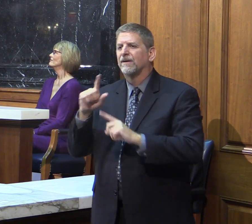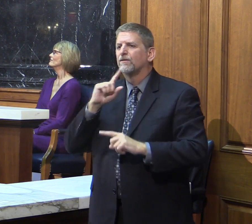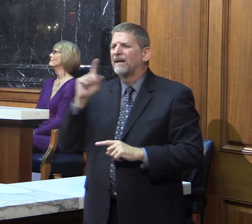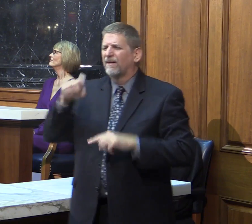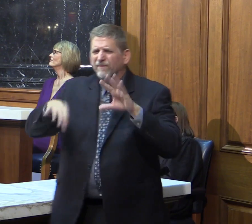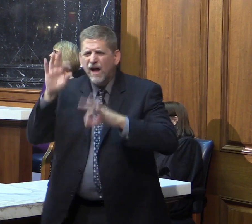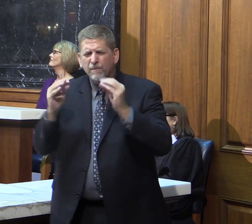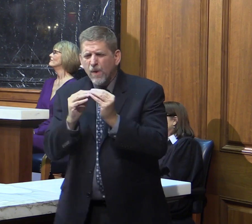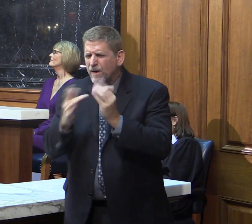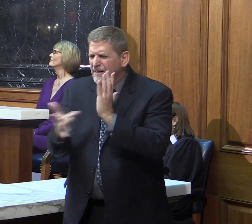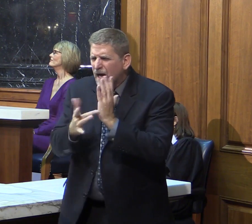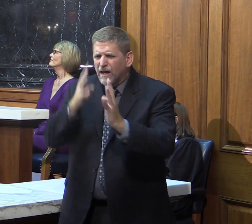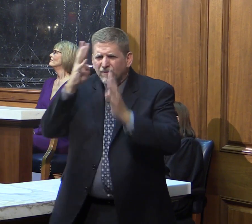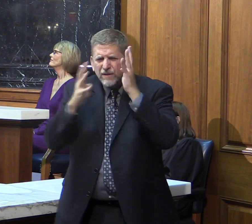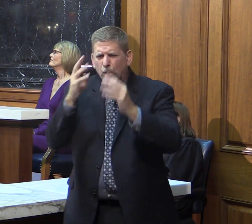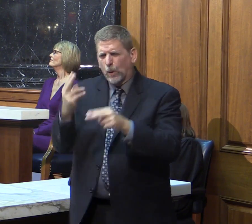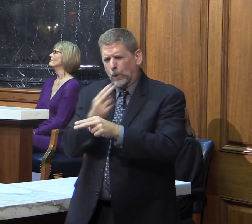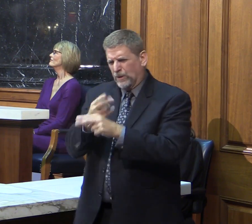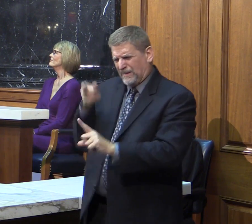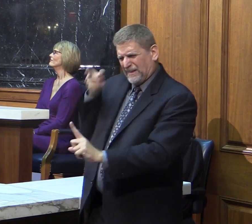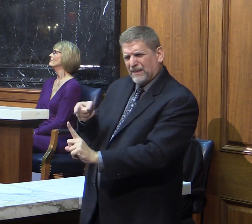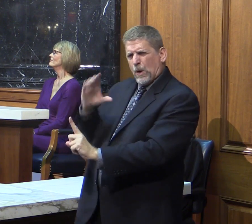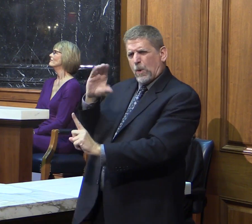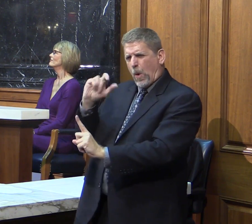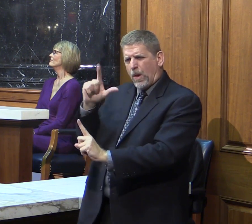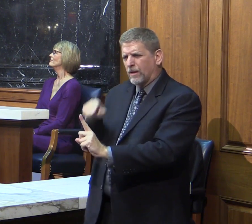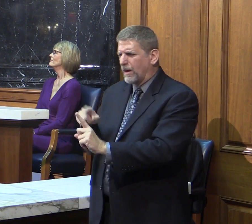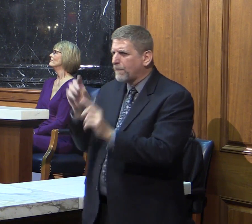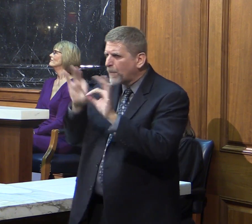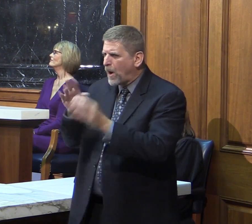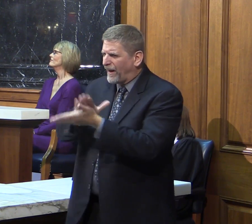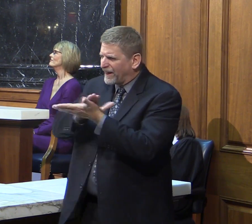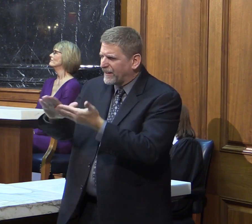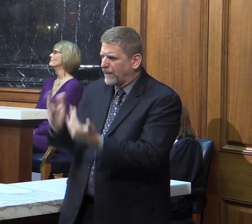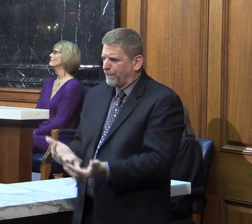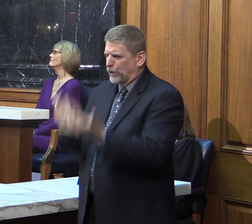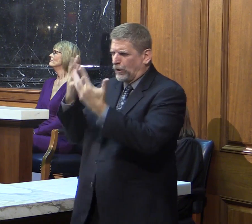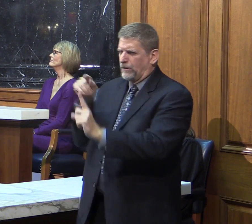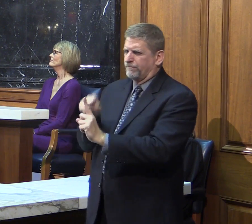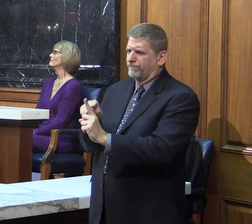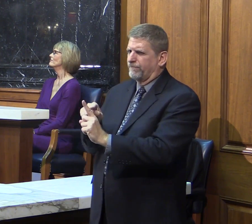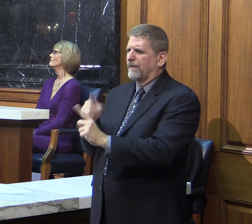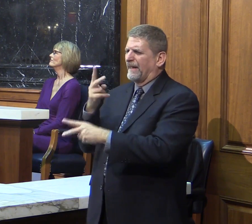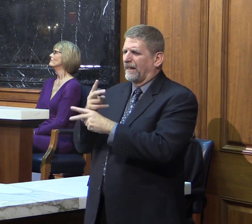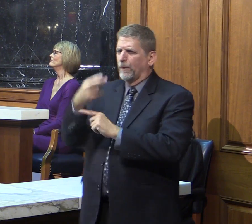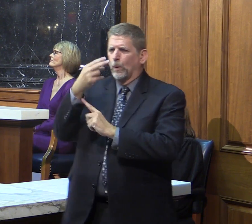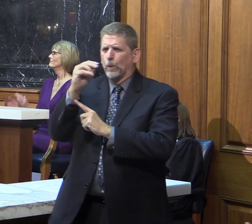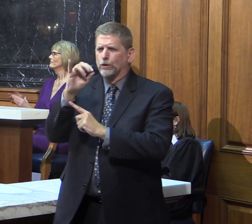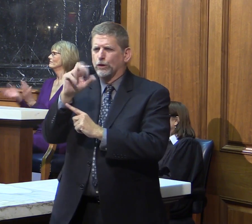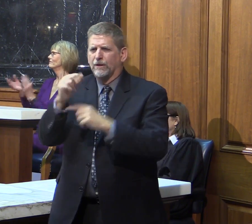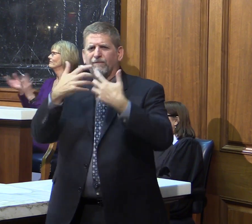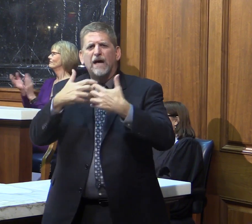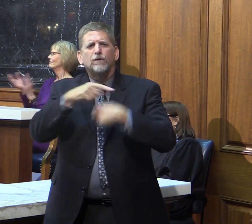unleash this abundant source of power by burning coal cleanly while keeping Hoosiers employed and factories humming.